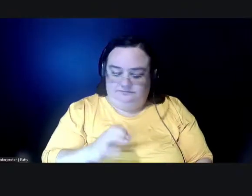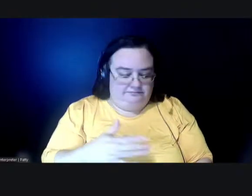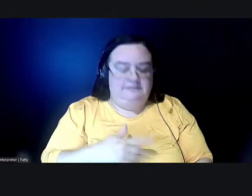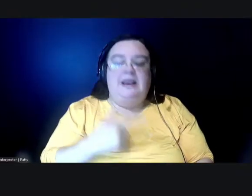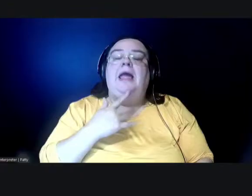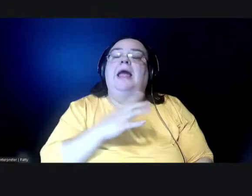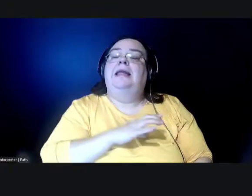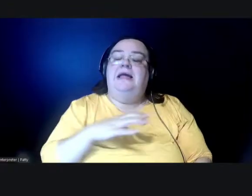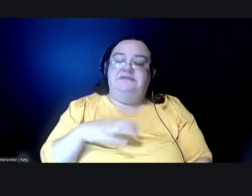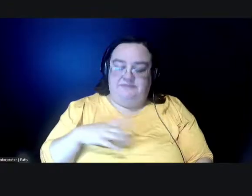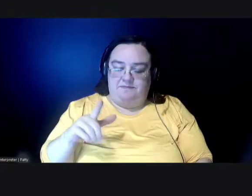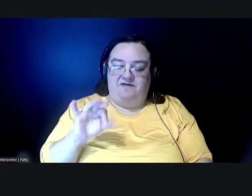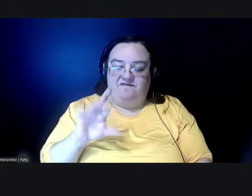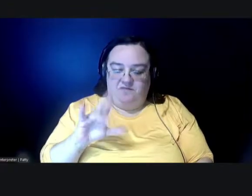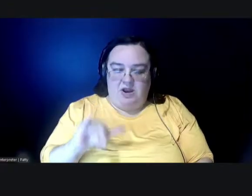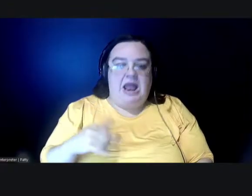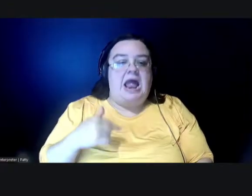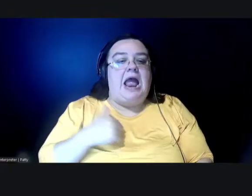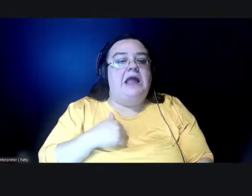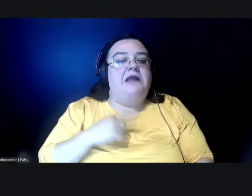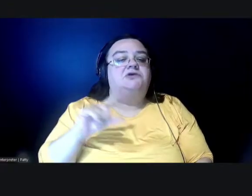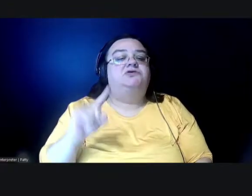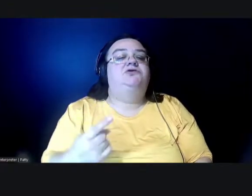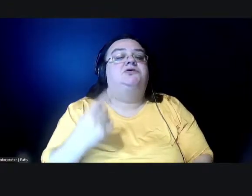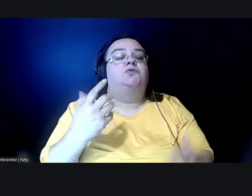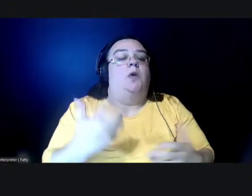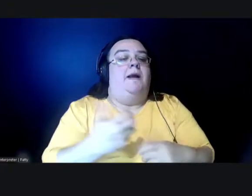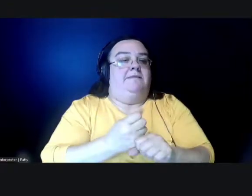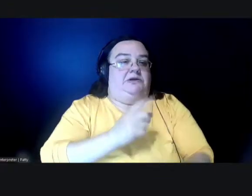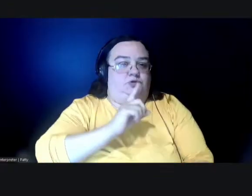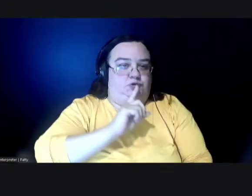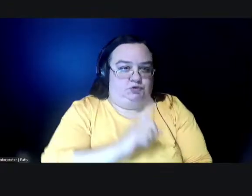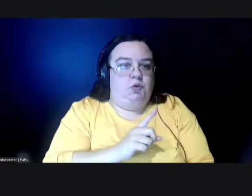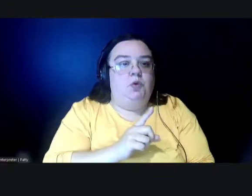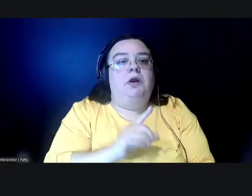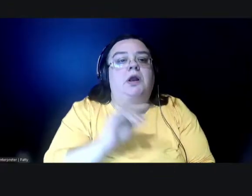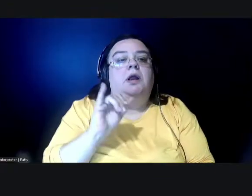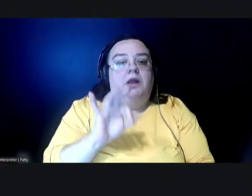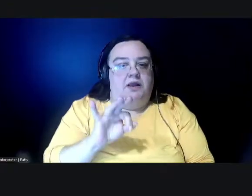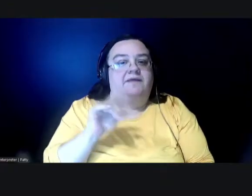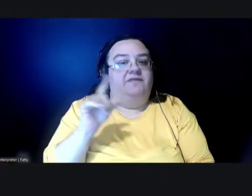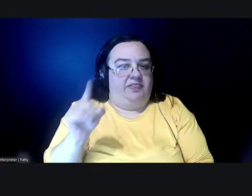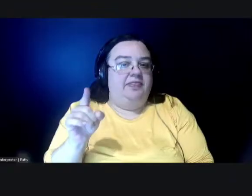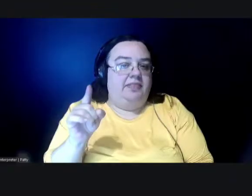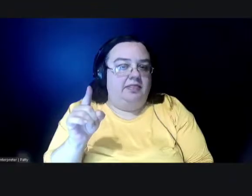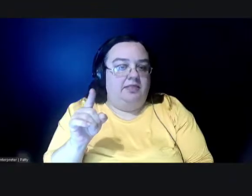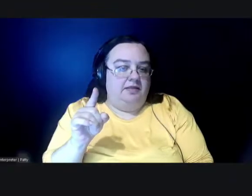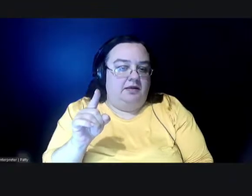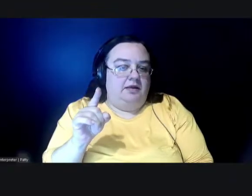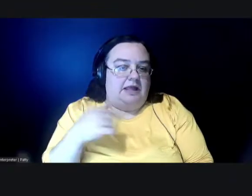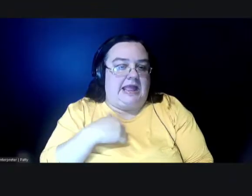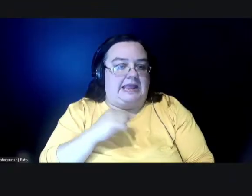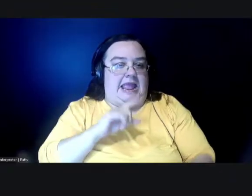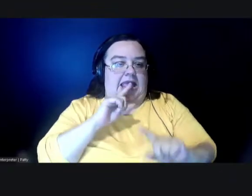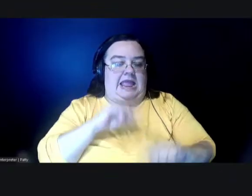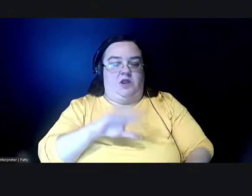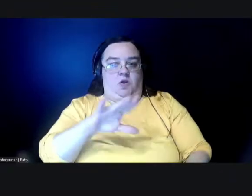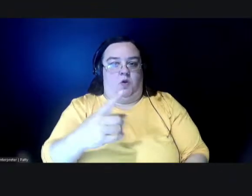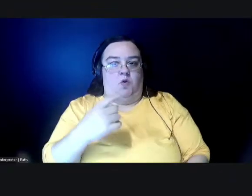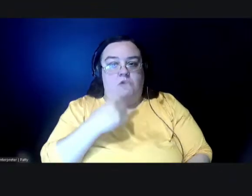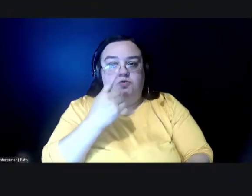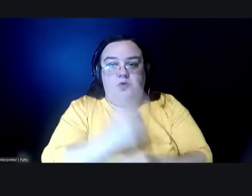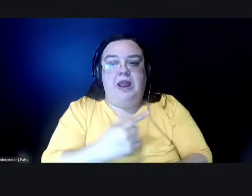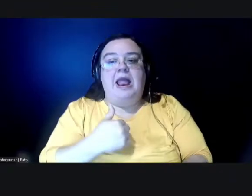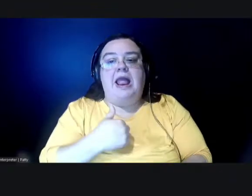Councilmember Fry, I just want to make sure that if they are, I can answer your question correctly. I have sent a